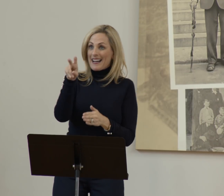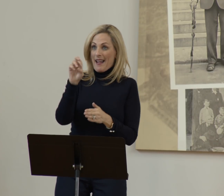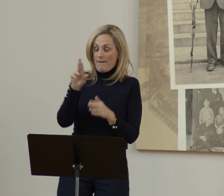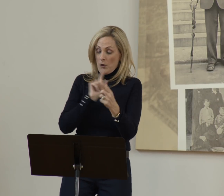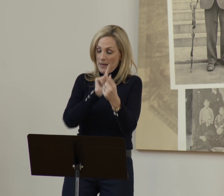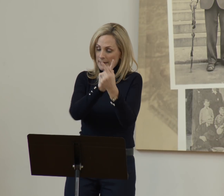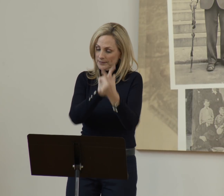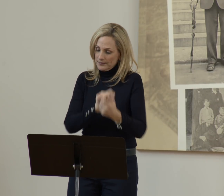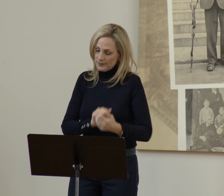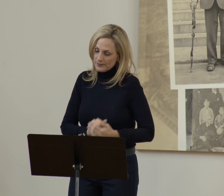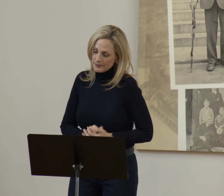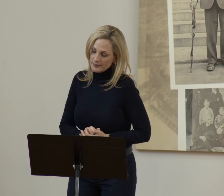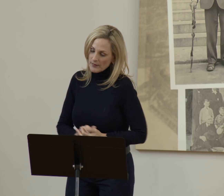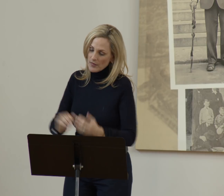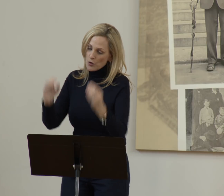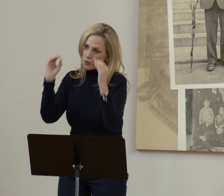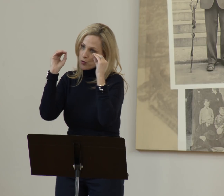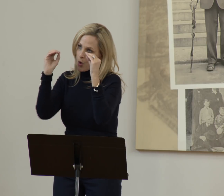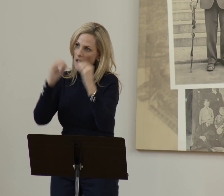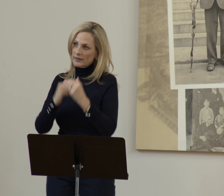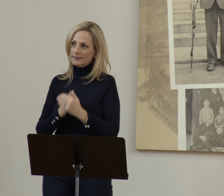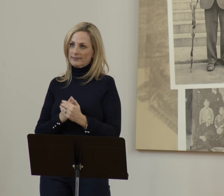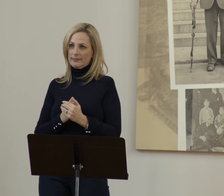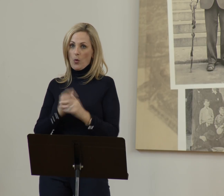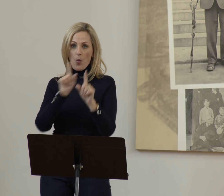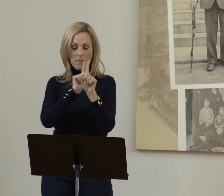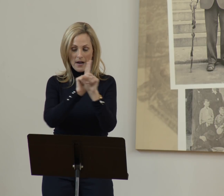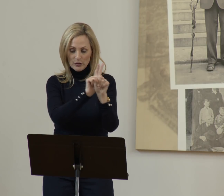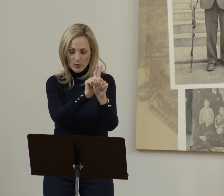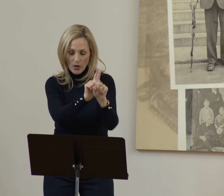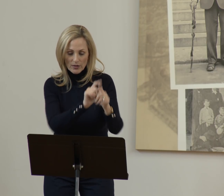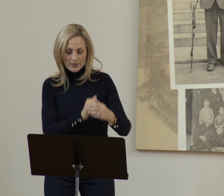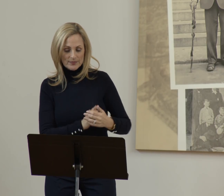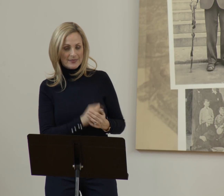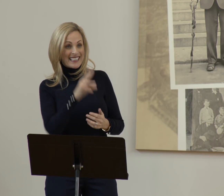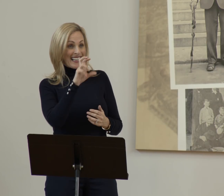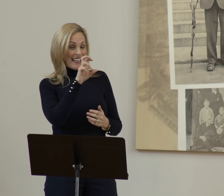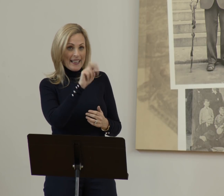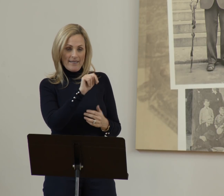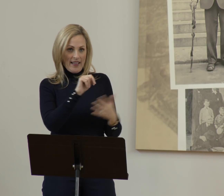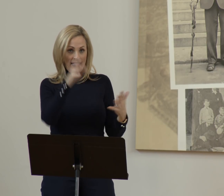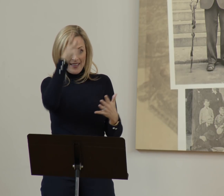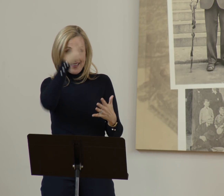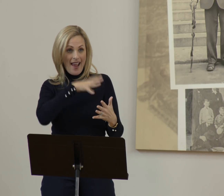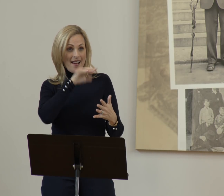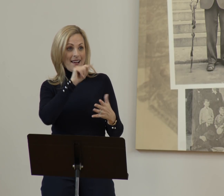and every person that he ever met, or taught, or mentored.